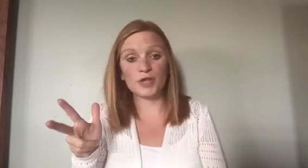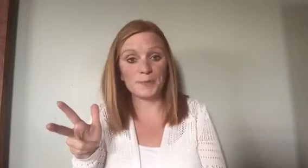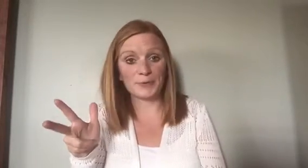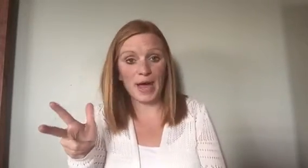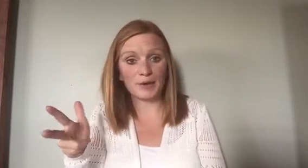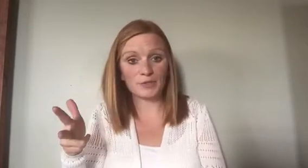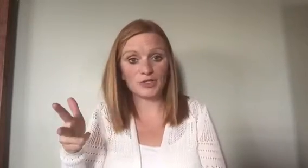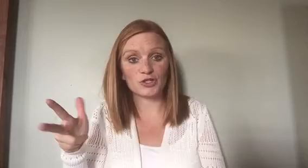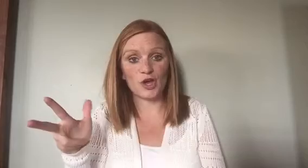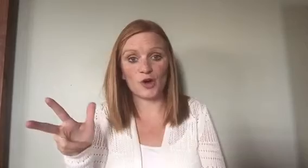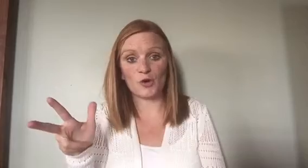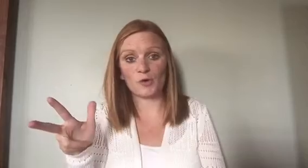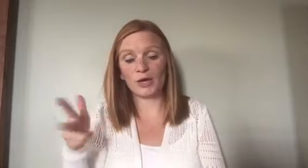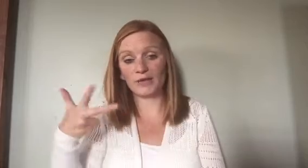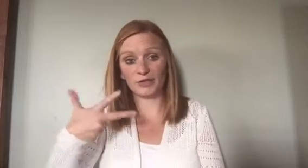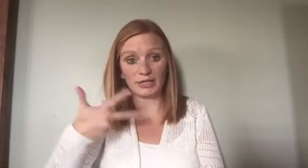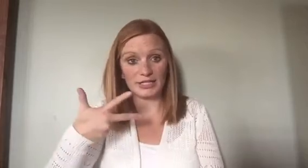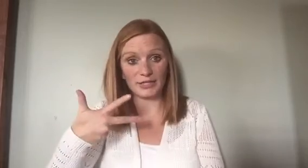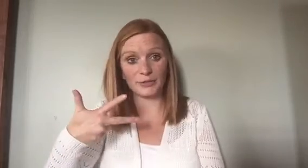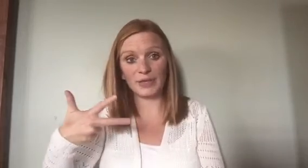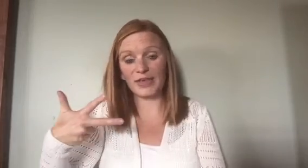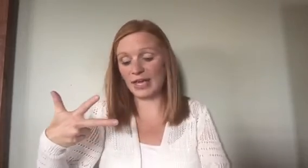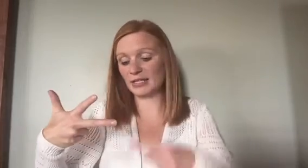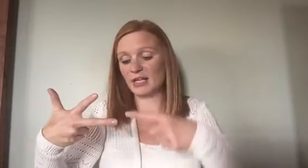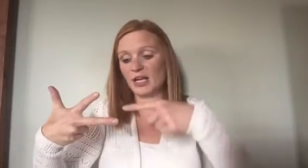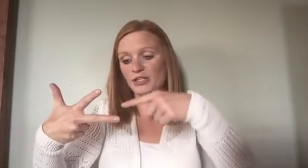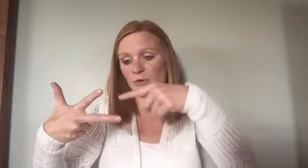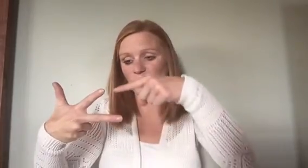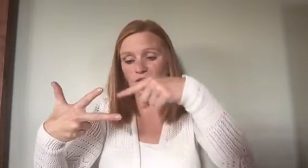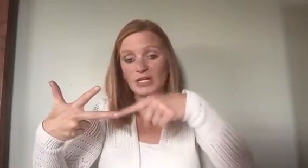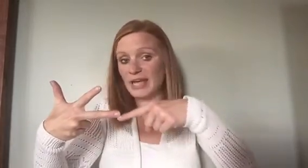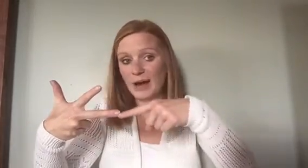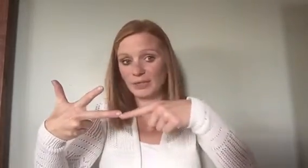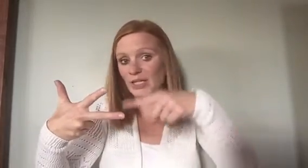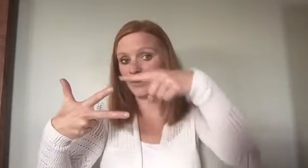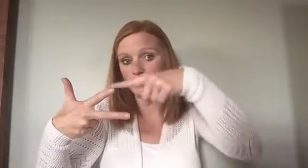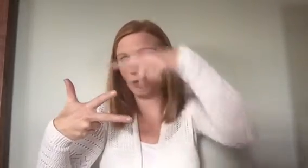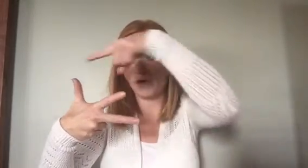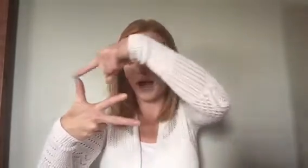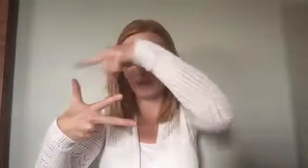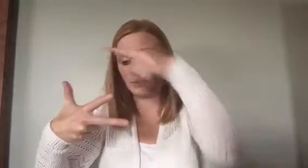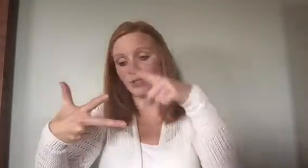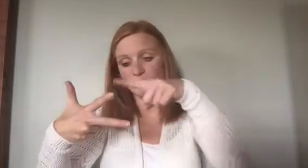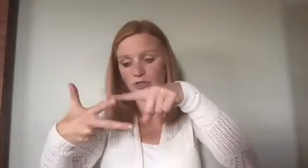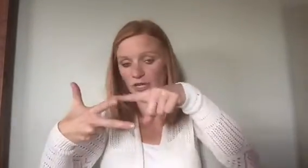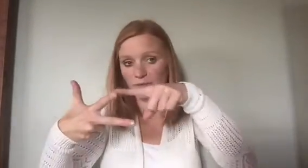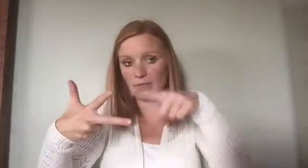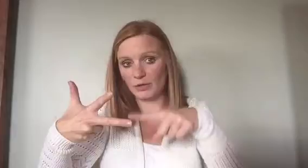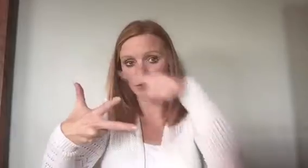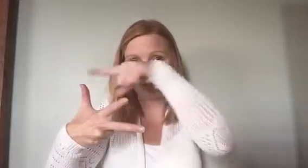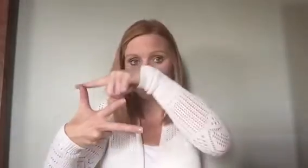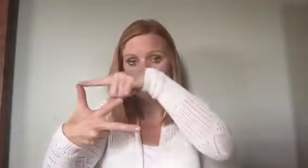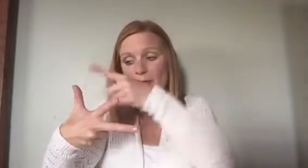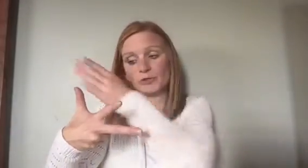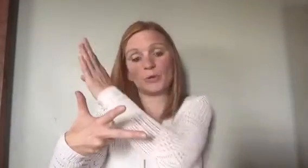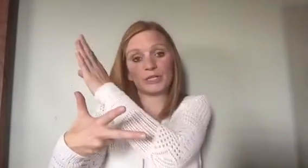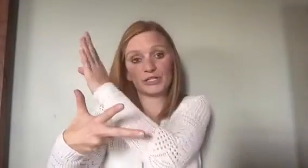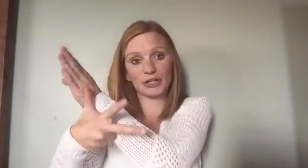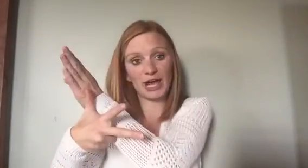jump around. So if you're listing 3 things, don't start down here and move up. Don't start in the middle and jump around. You always start at